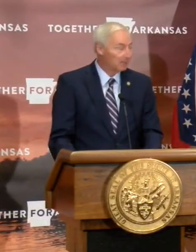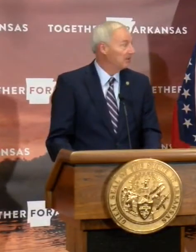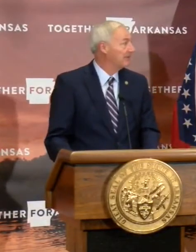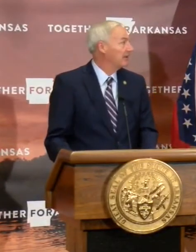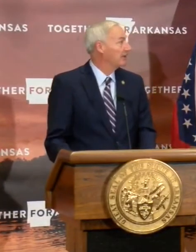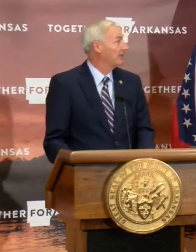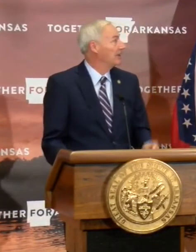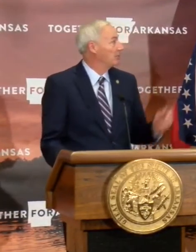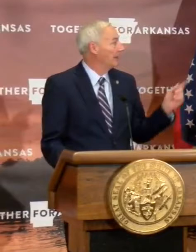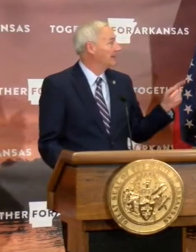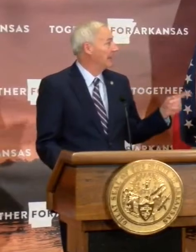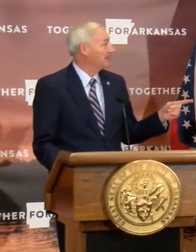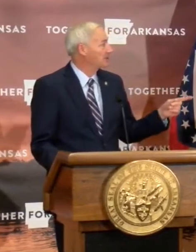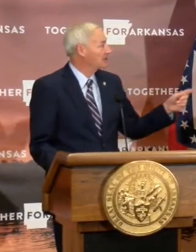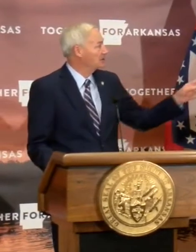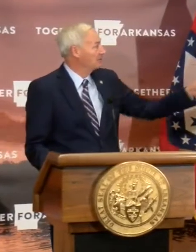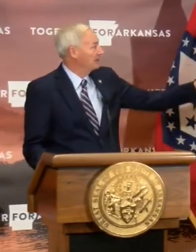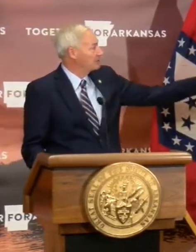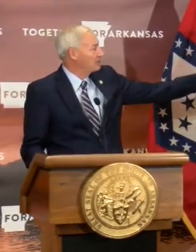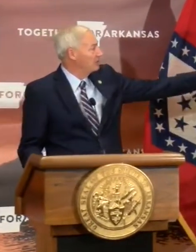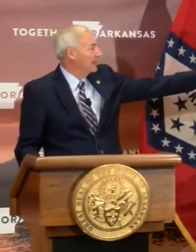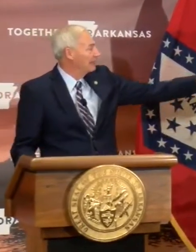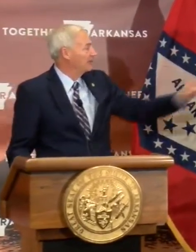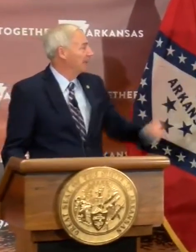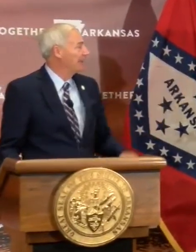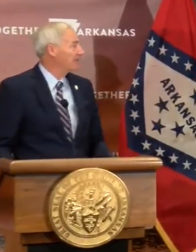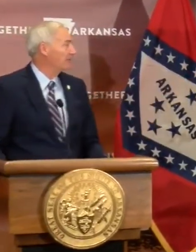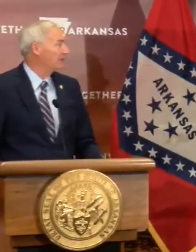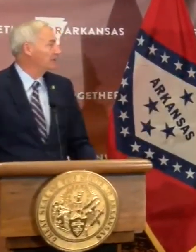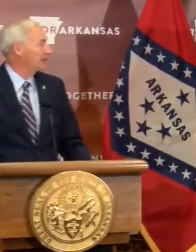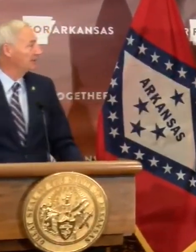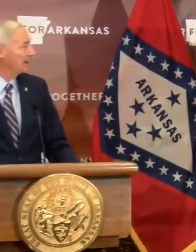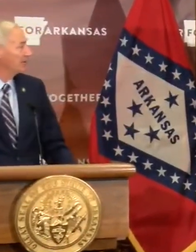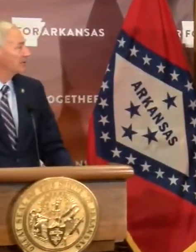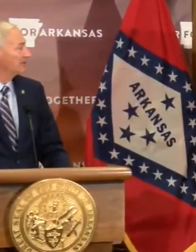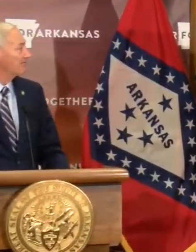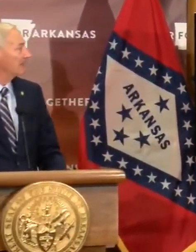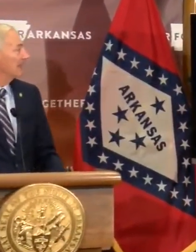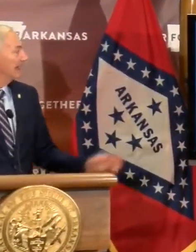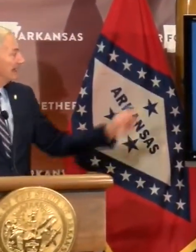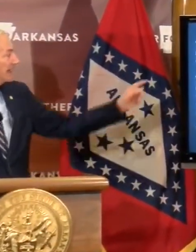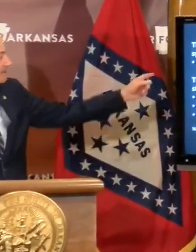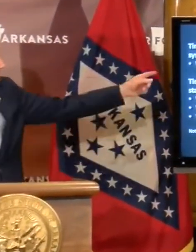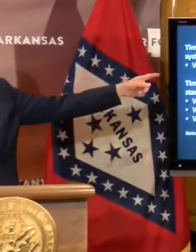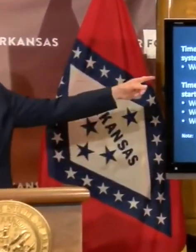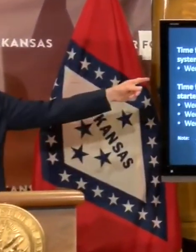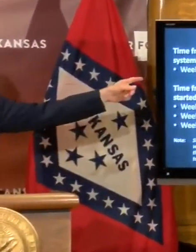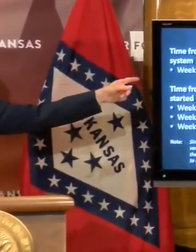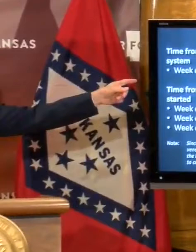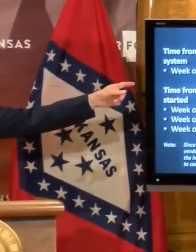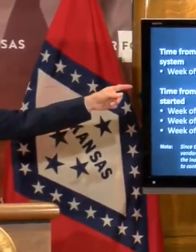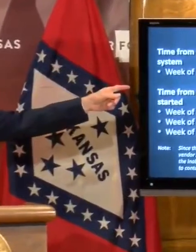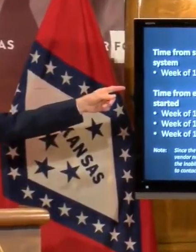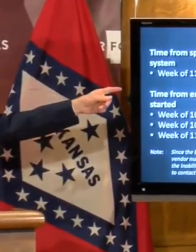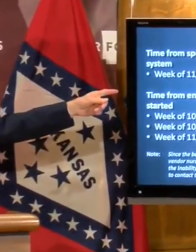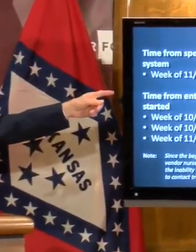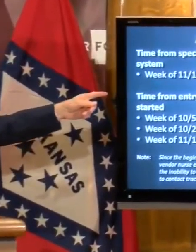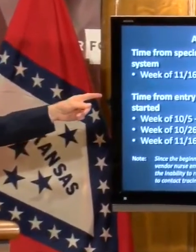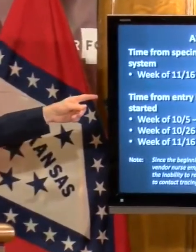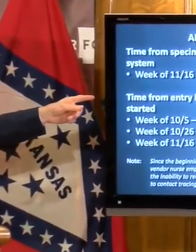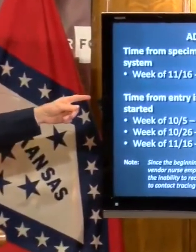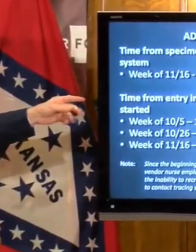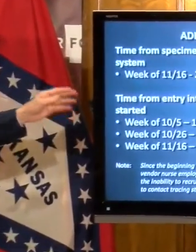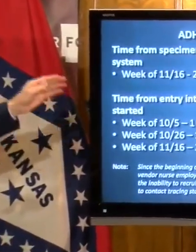the Department of Health REDCap system is 2.5 days or 37 hours. And that's statistics as of the week of